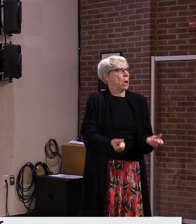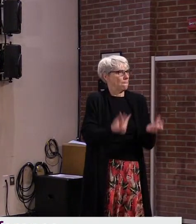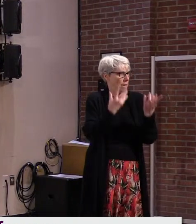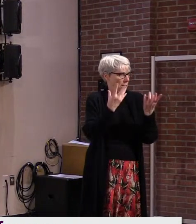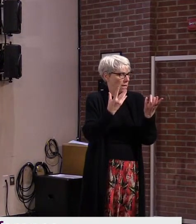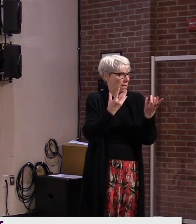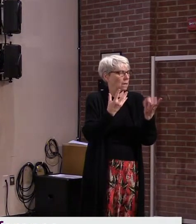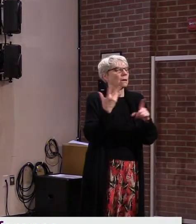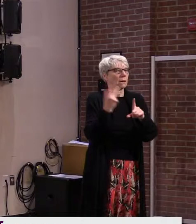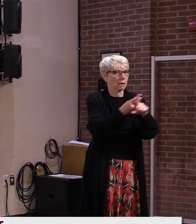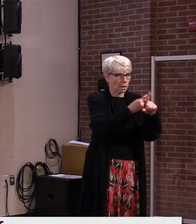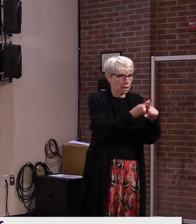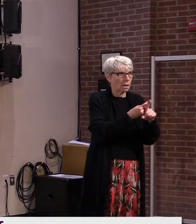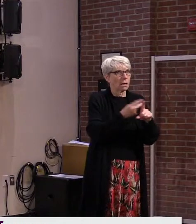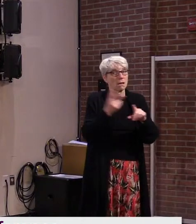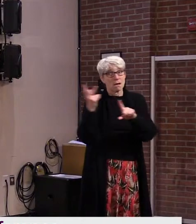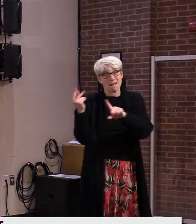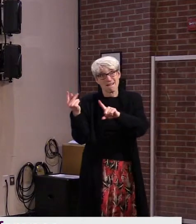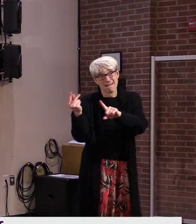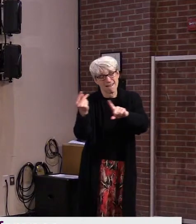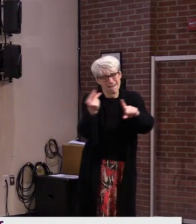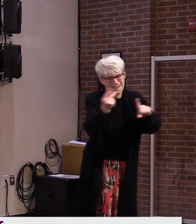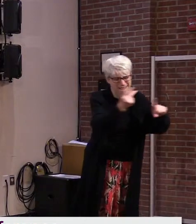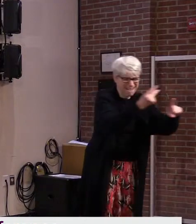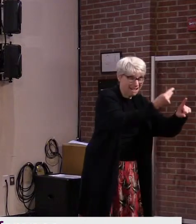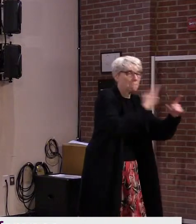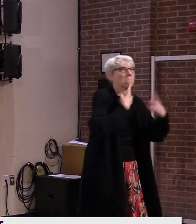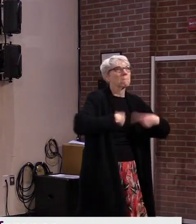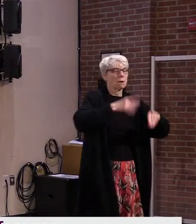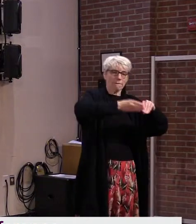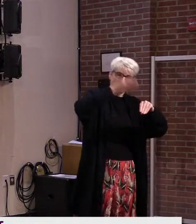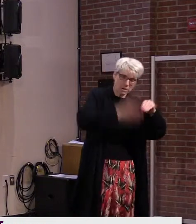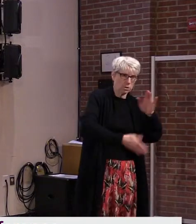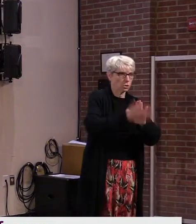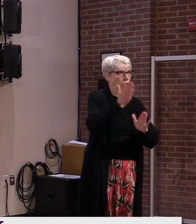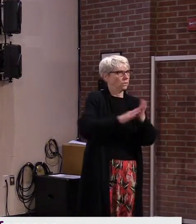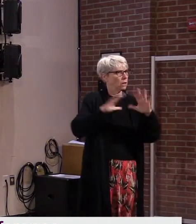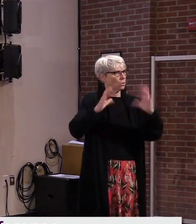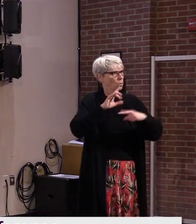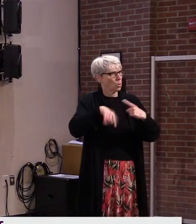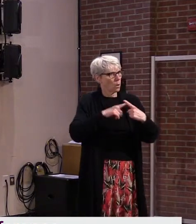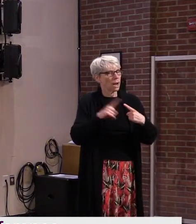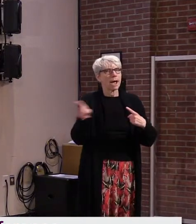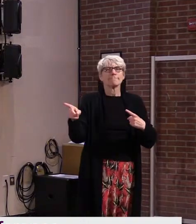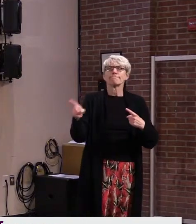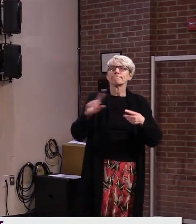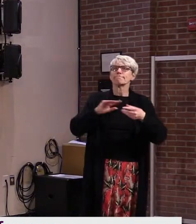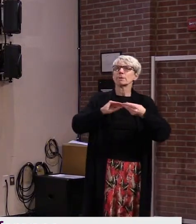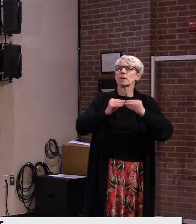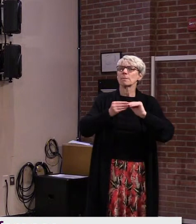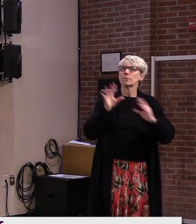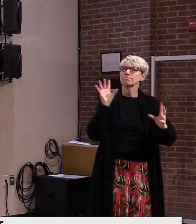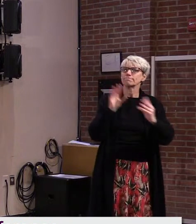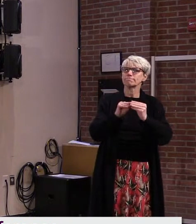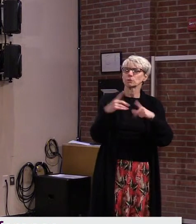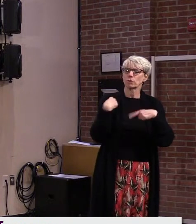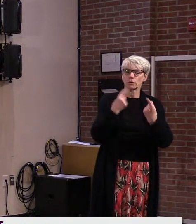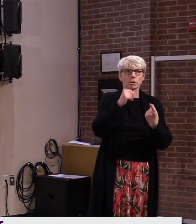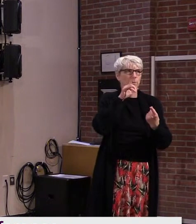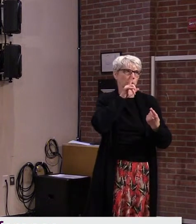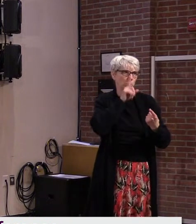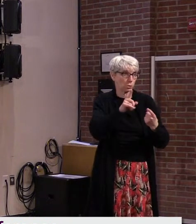to get through that number? Yeah, I don't have the total, but I'll get that for you. The vaccination